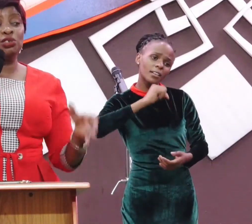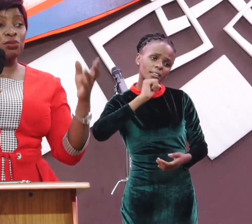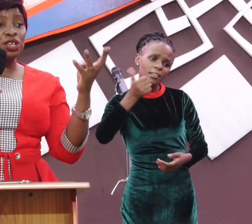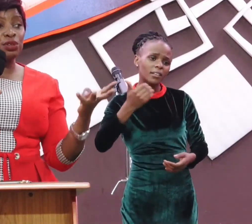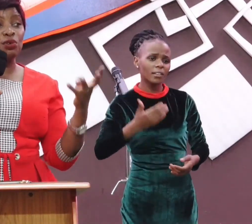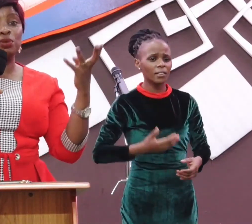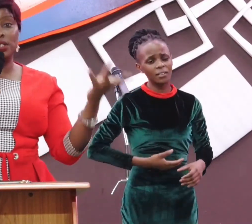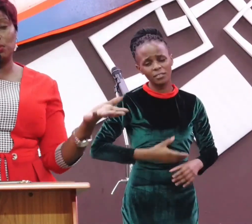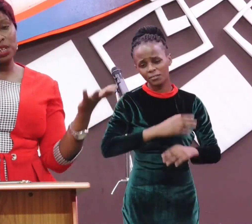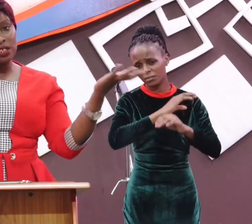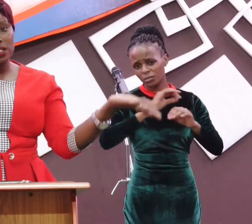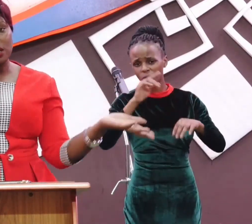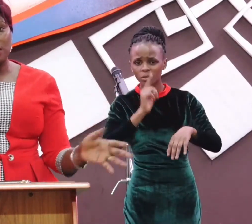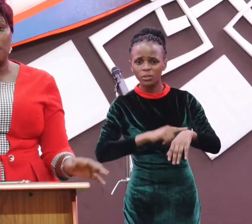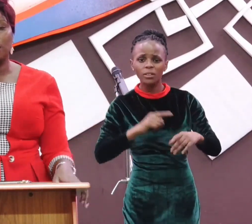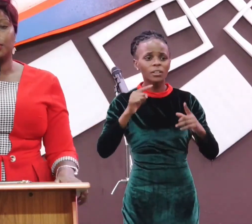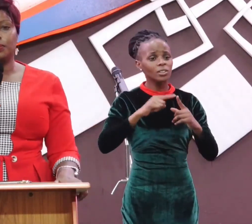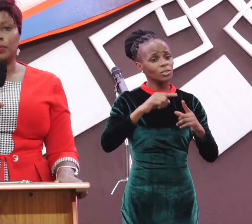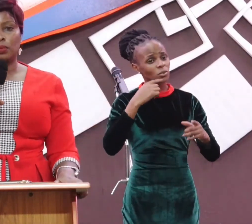couldn't